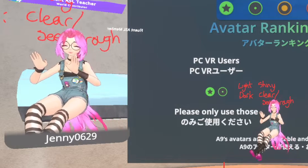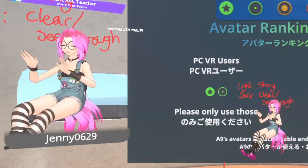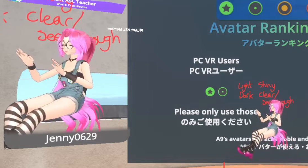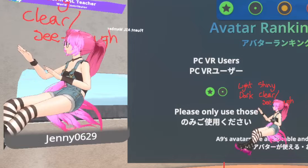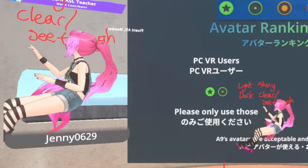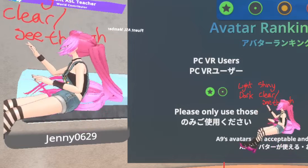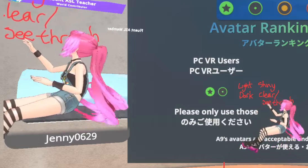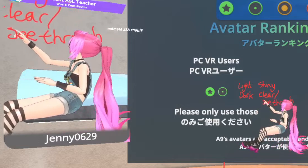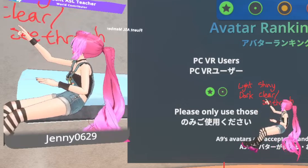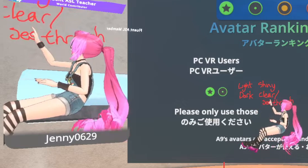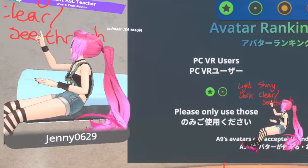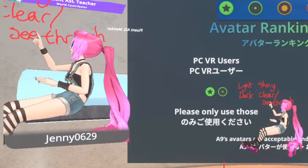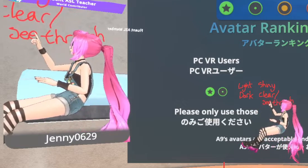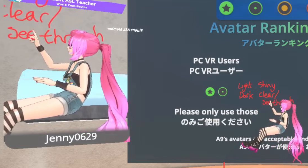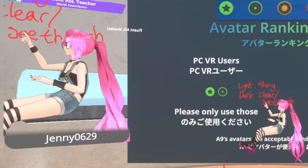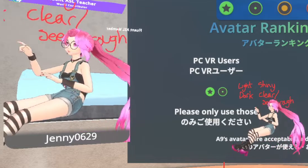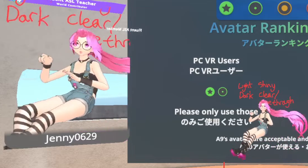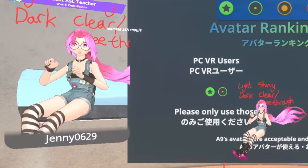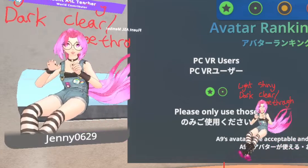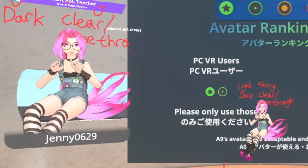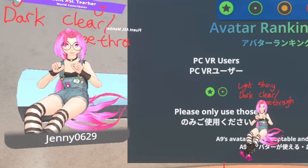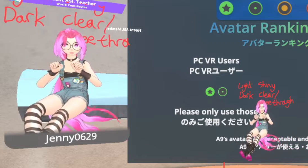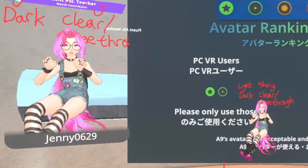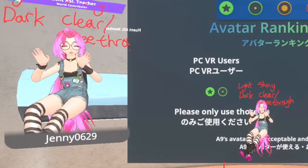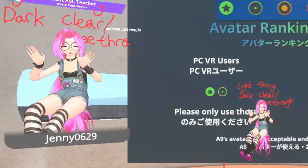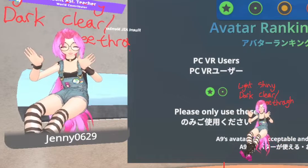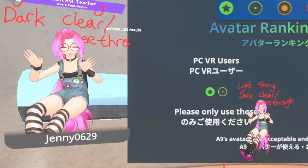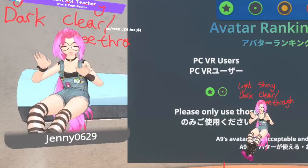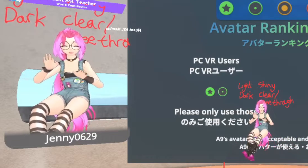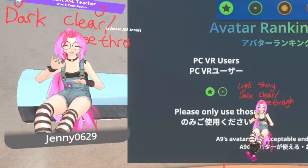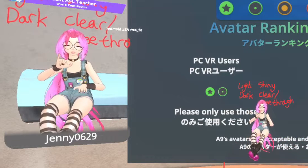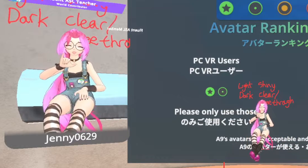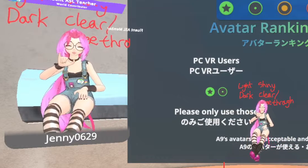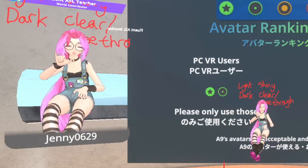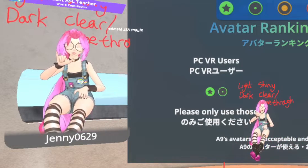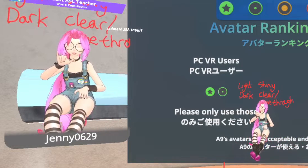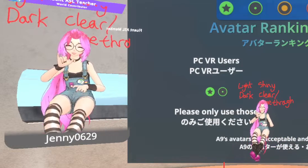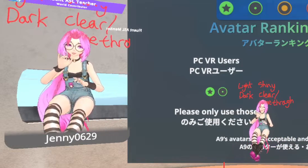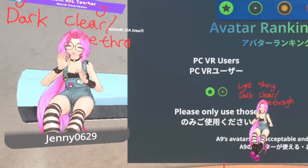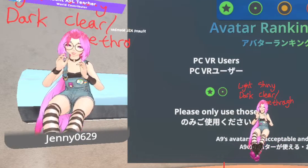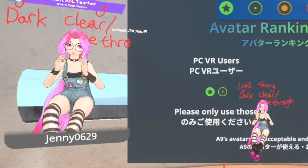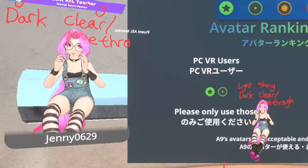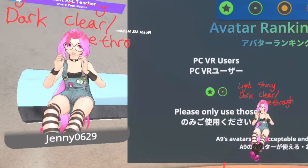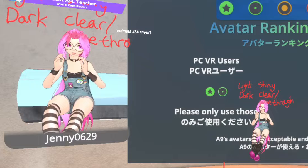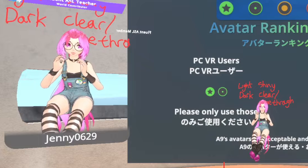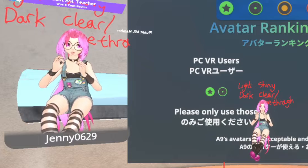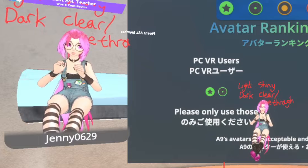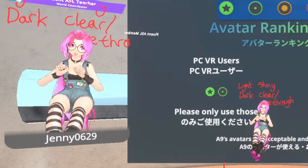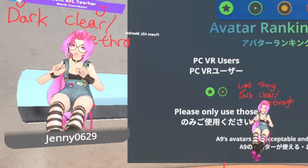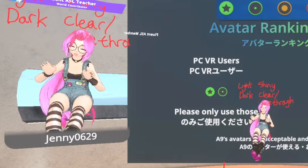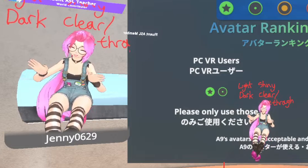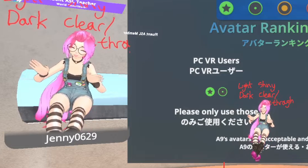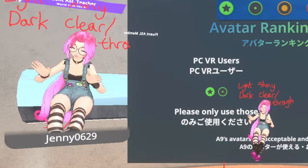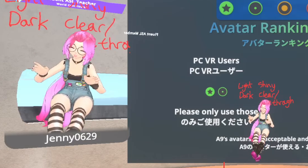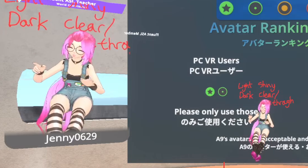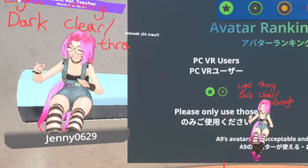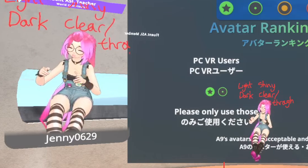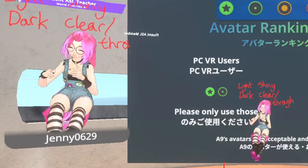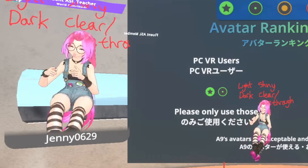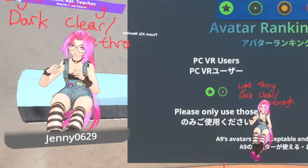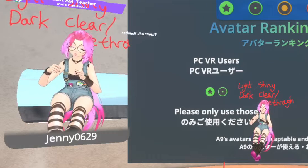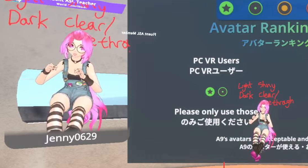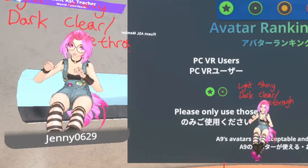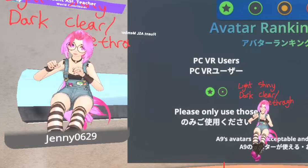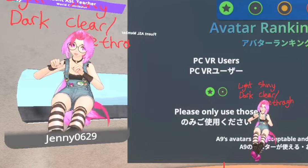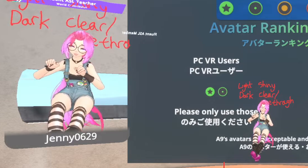chest. But yes, clear is like this. Because this is also the same if you're communicating. You're like, is that clear? Did